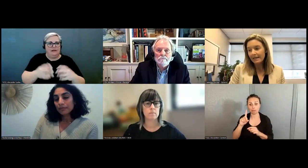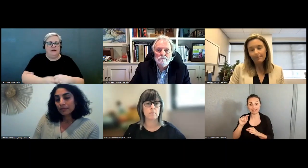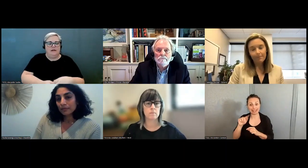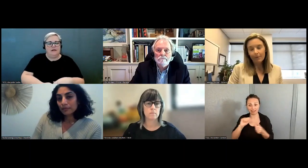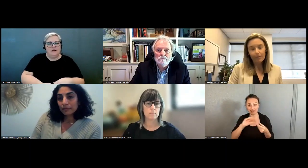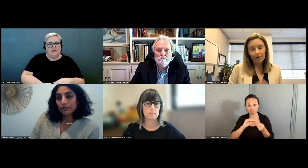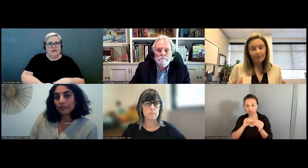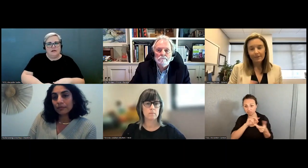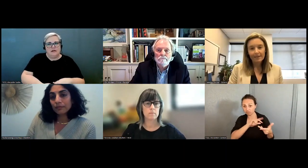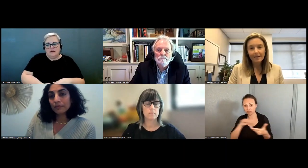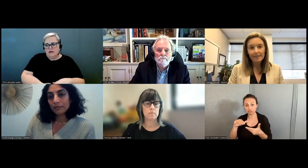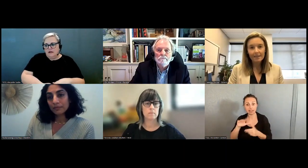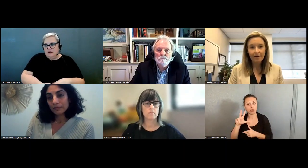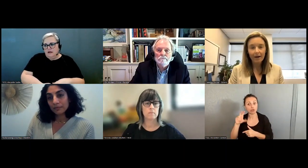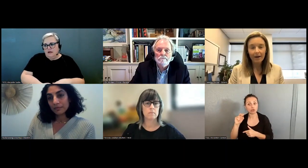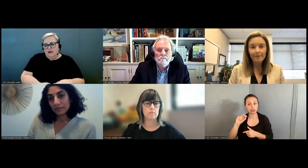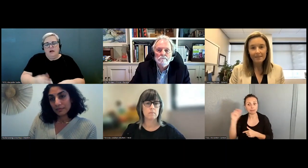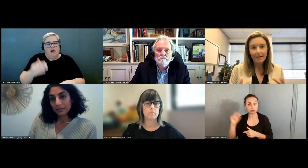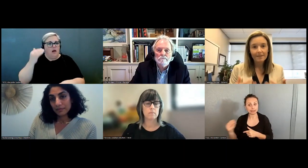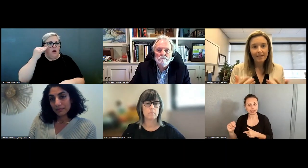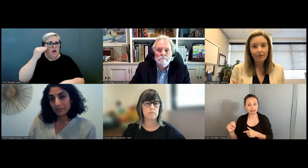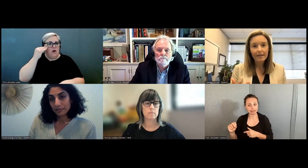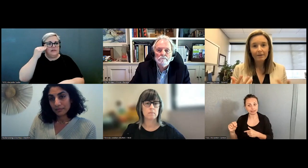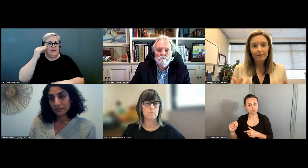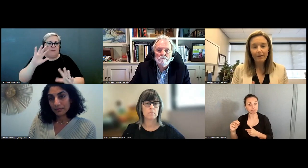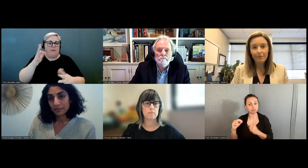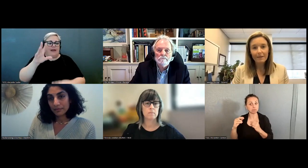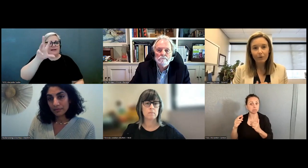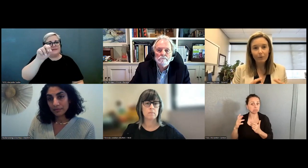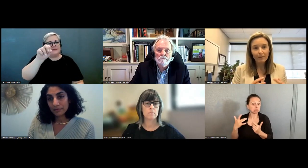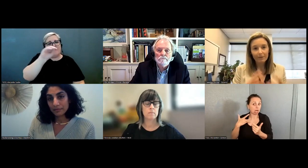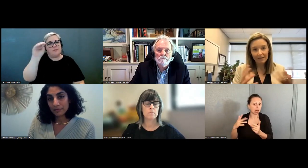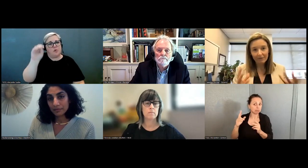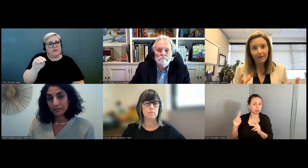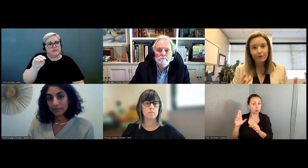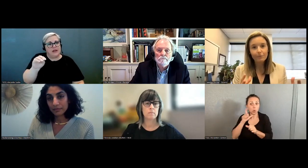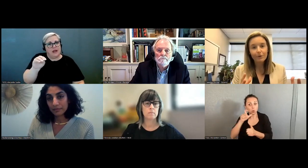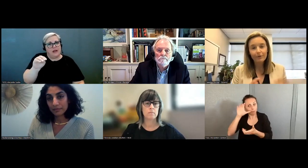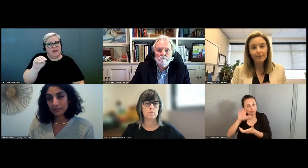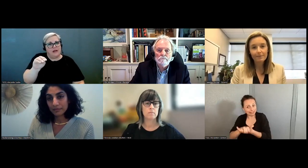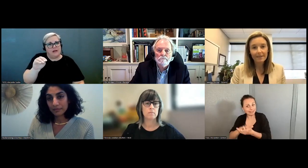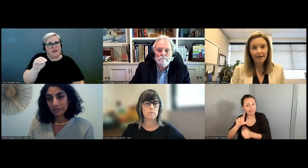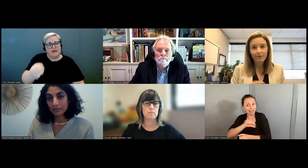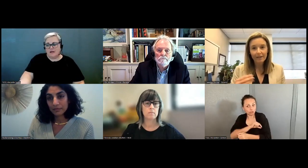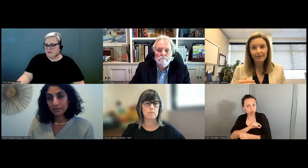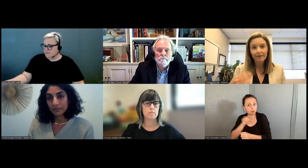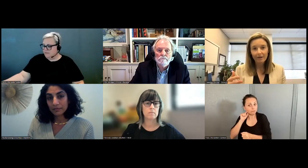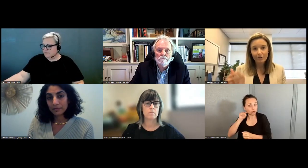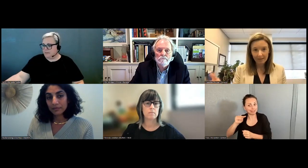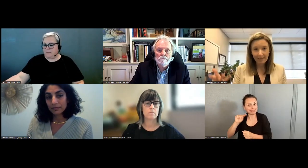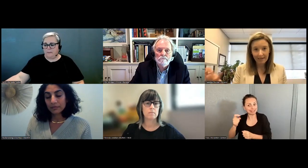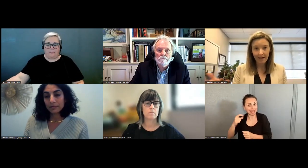about 30% is the uptake rate of people who we believe are eligible for the disability tax